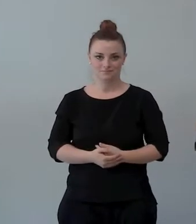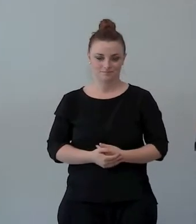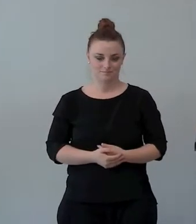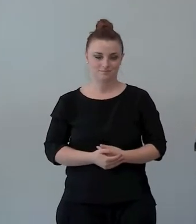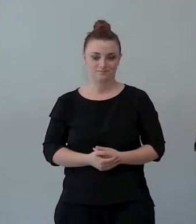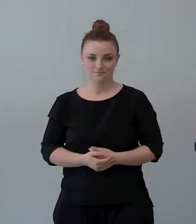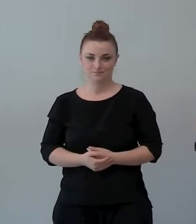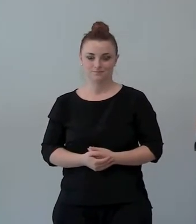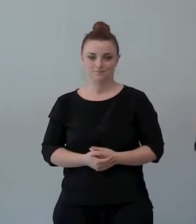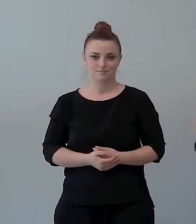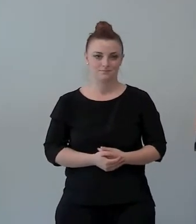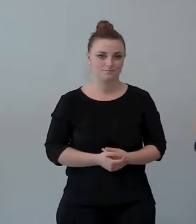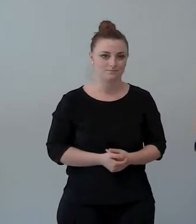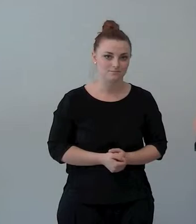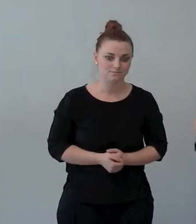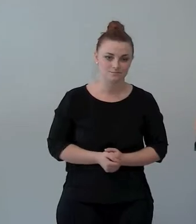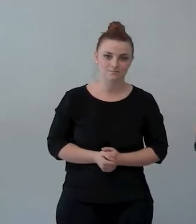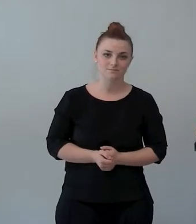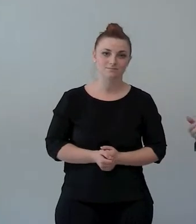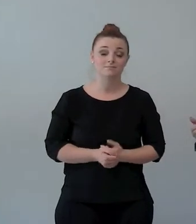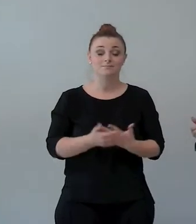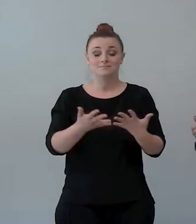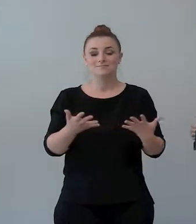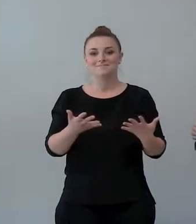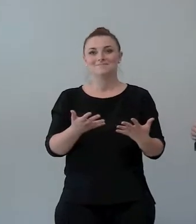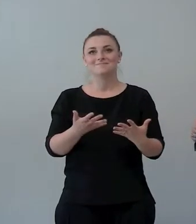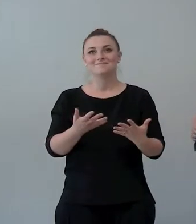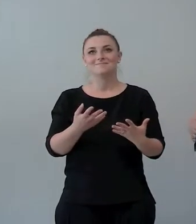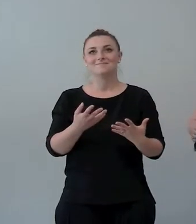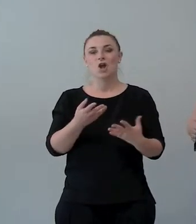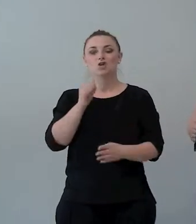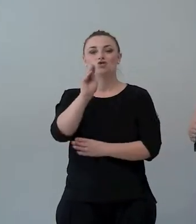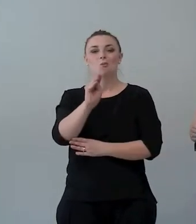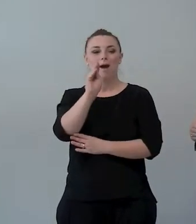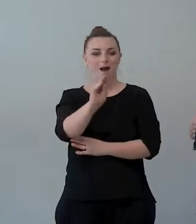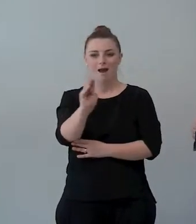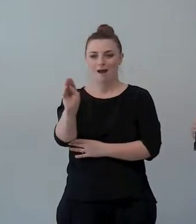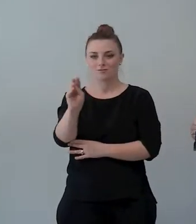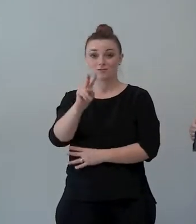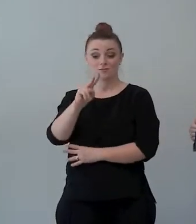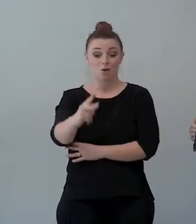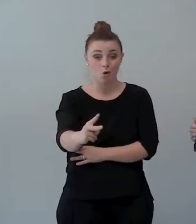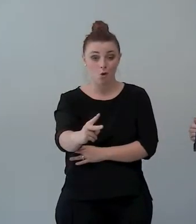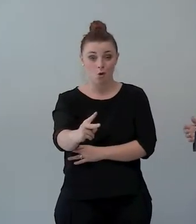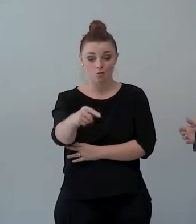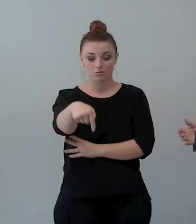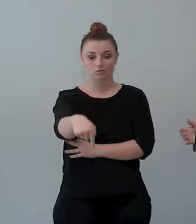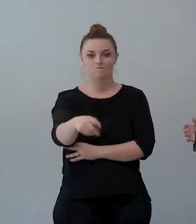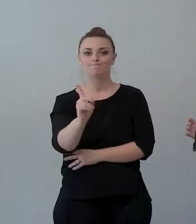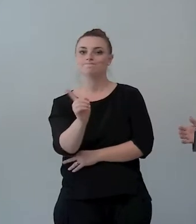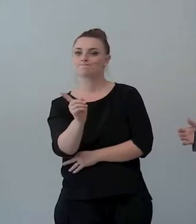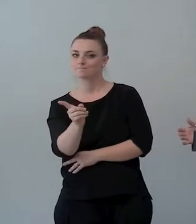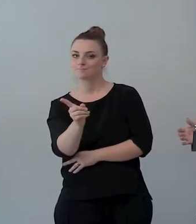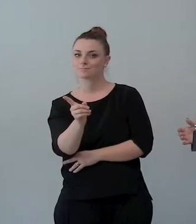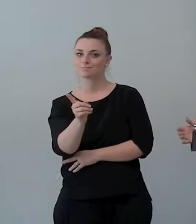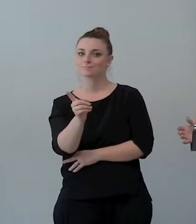eternal matters. Quindi la mia seconda domanda oggi è. So my second question for you today is.